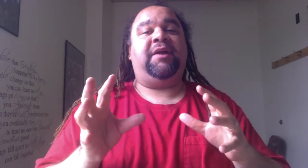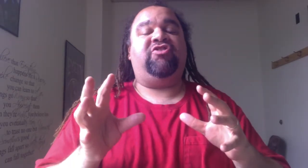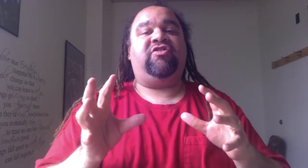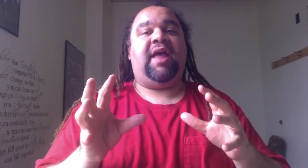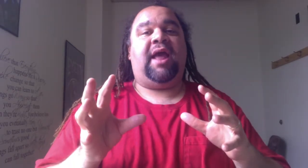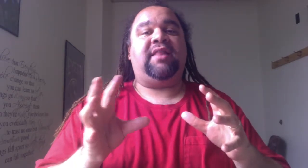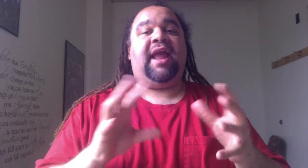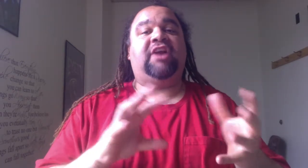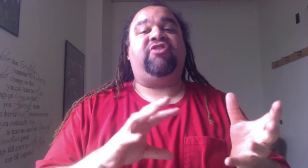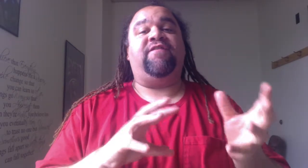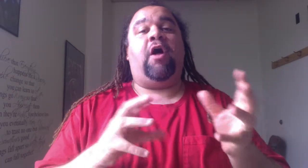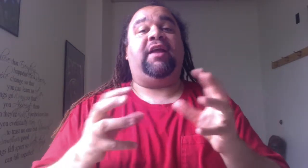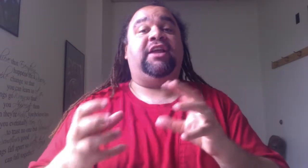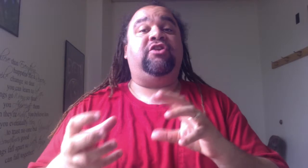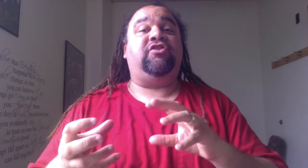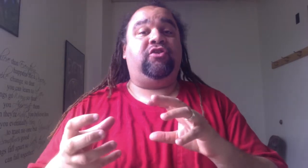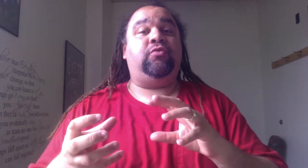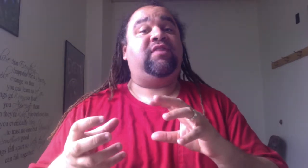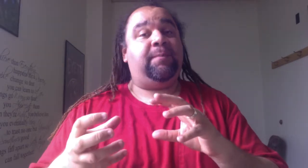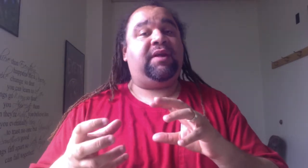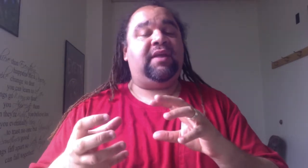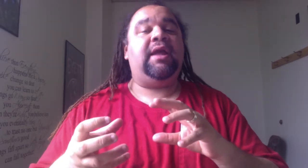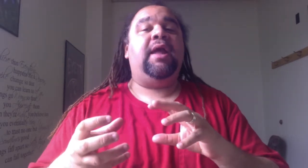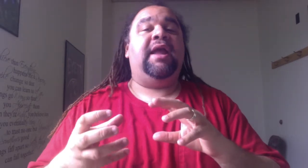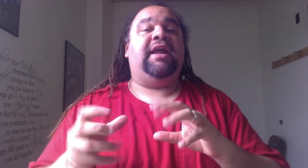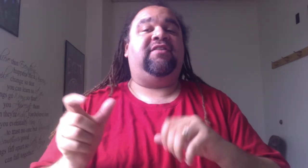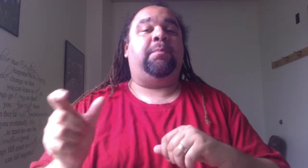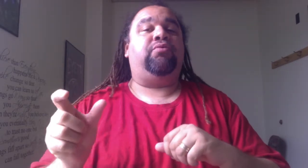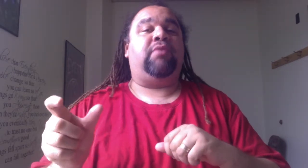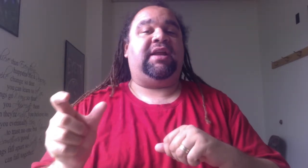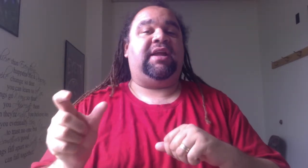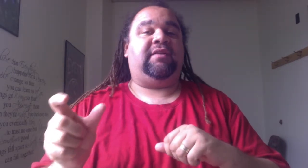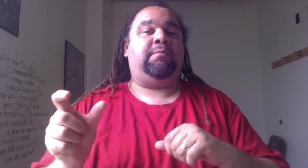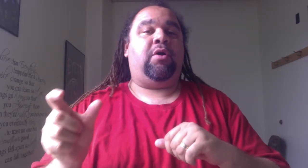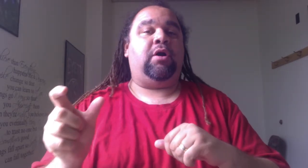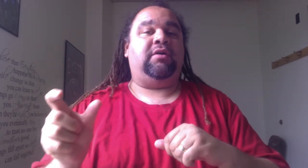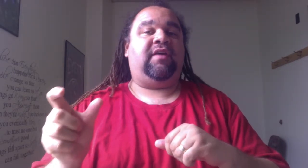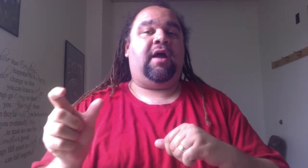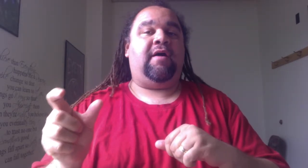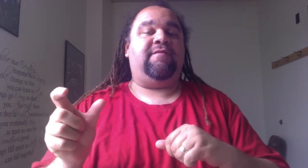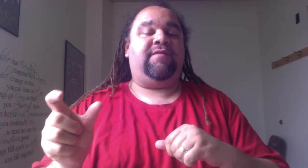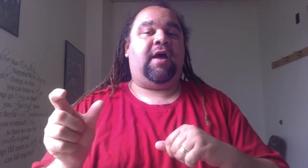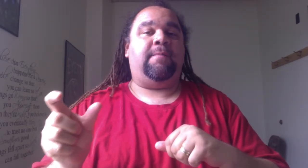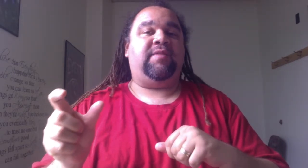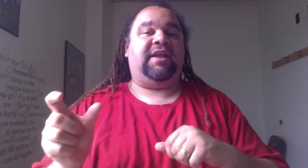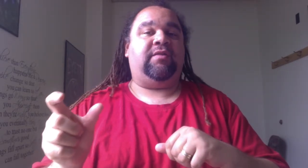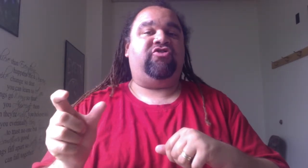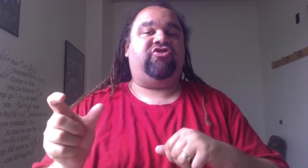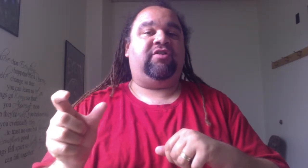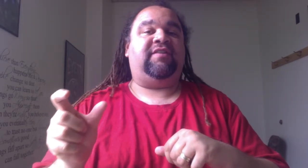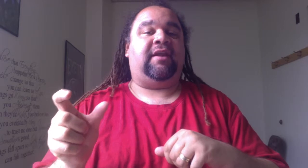speech that they actually fall into typically is the predicate part of the English